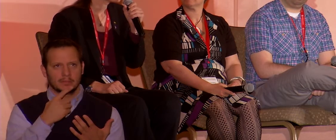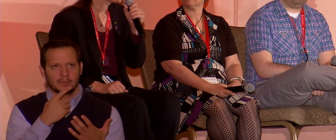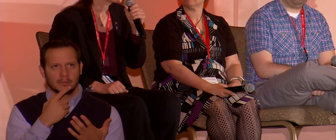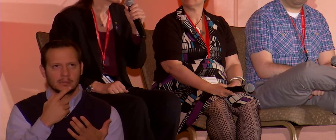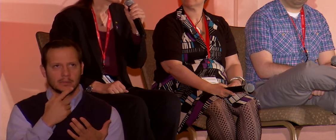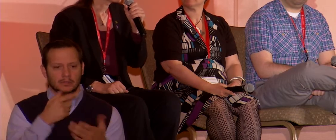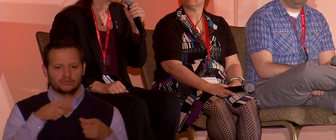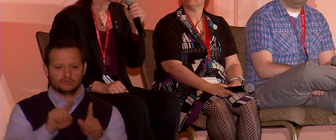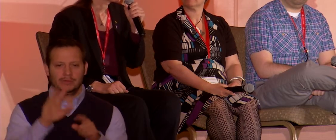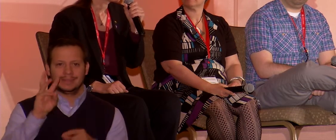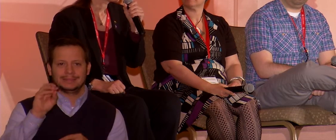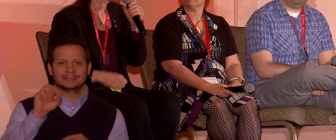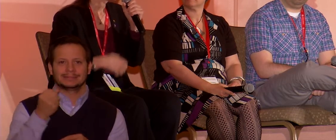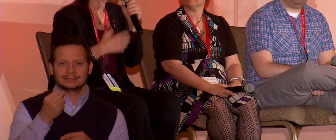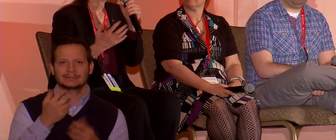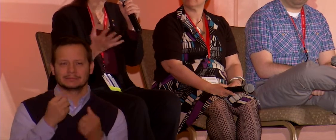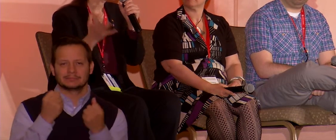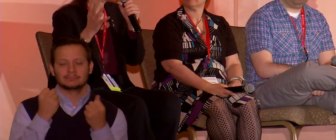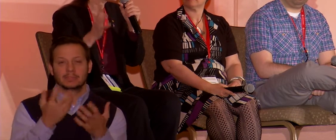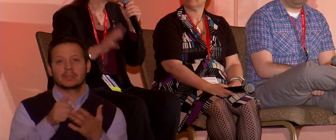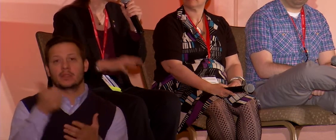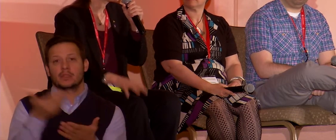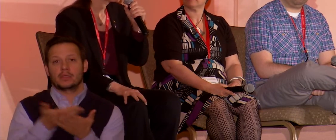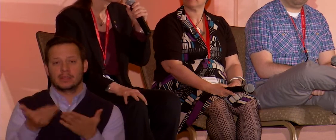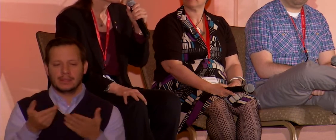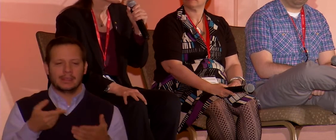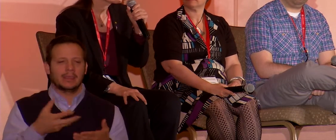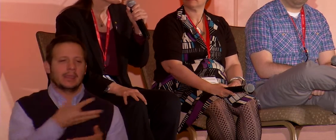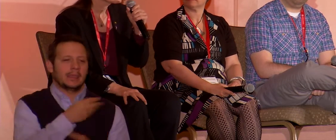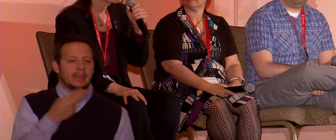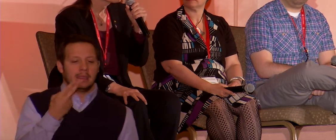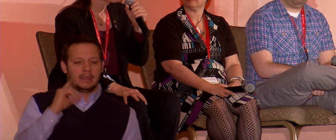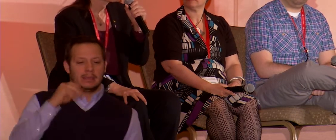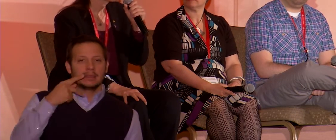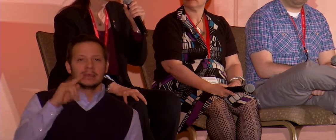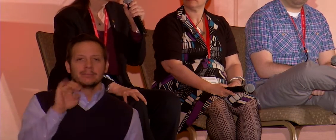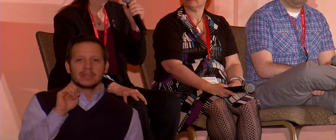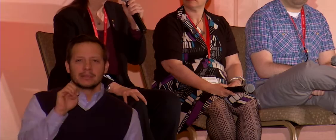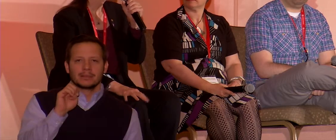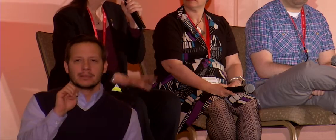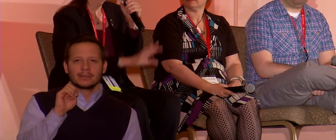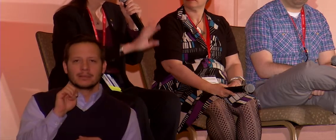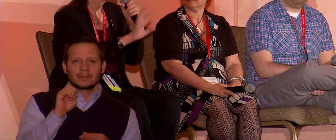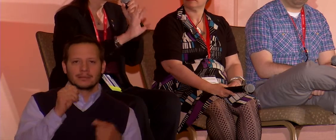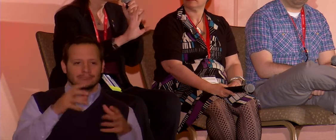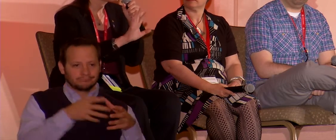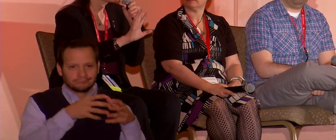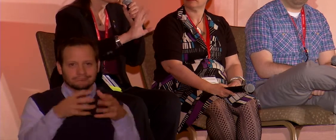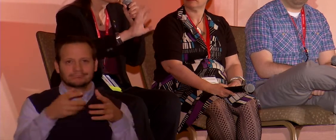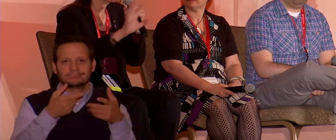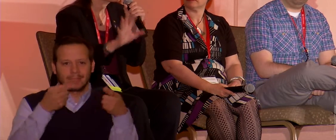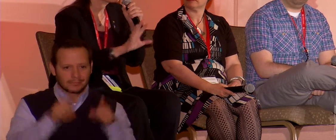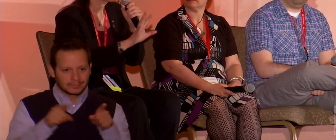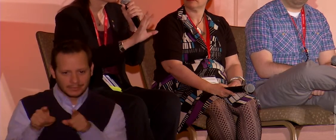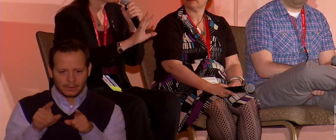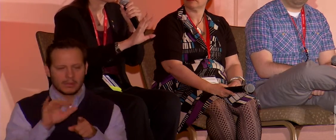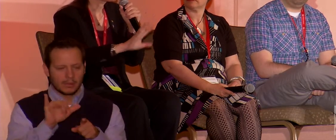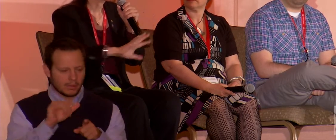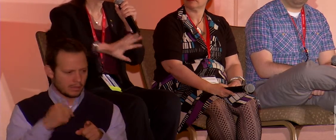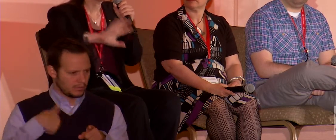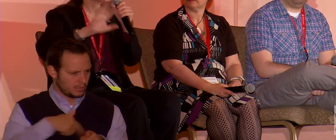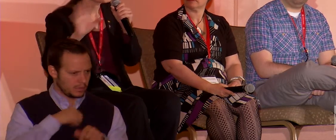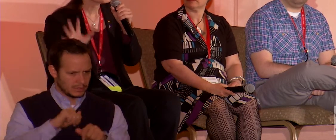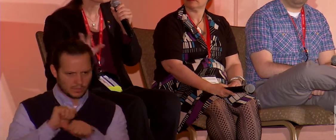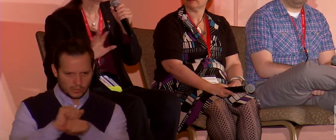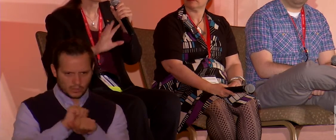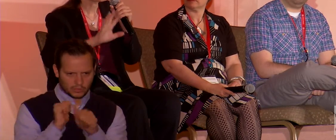in the 60s. Then there was the whole hippie movement, I didn't mention that, which showed me there was not only a way to work together,